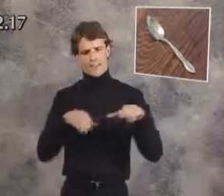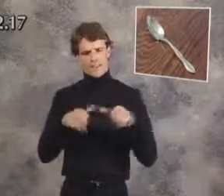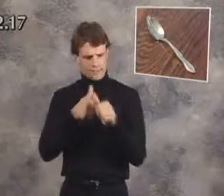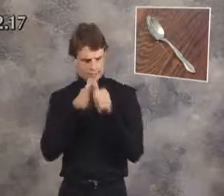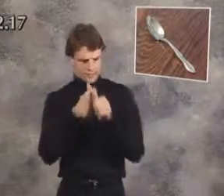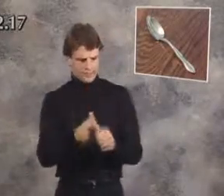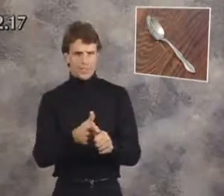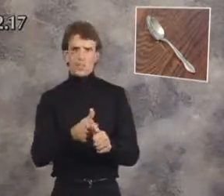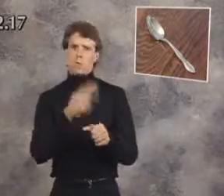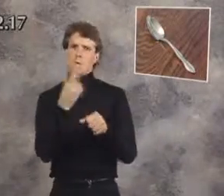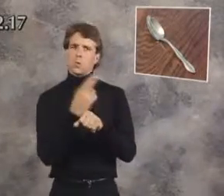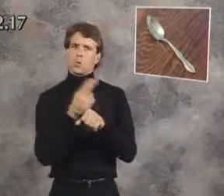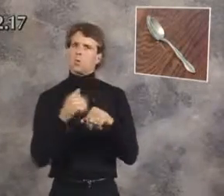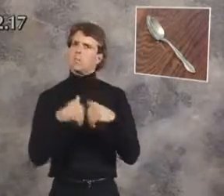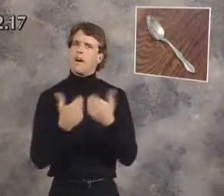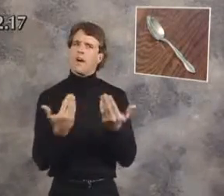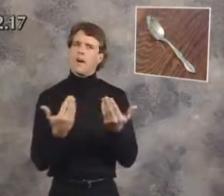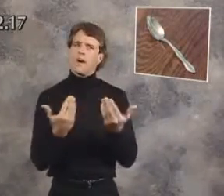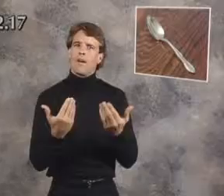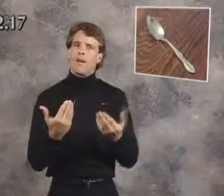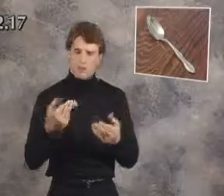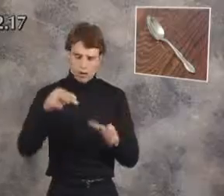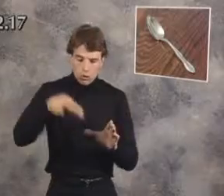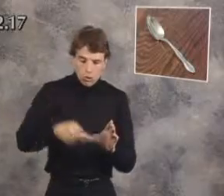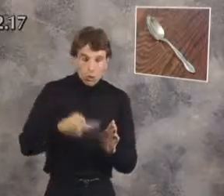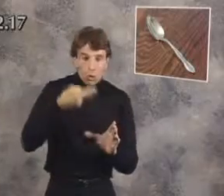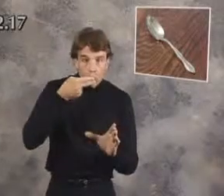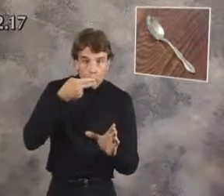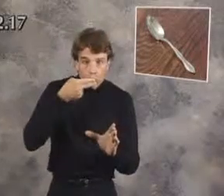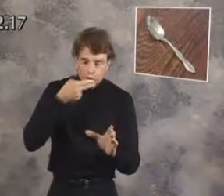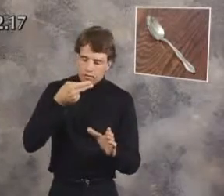This sign indicates how you use a spoon.